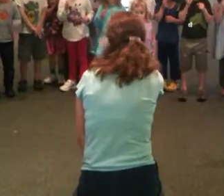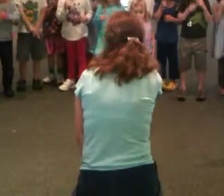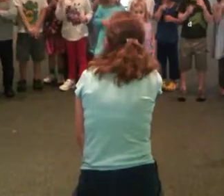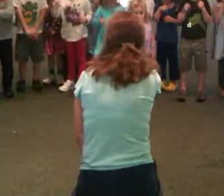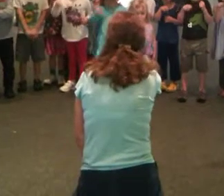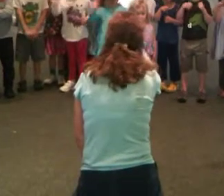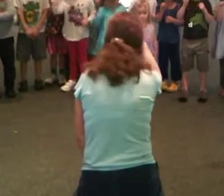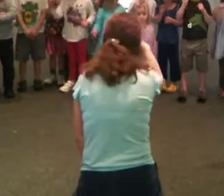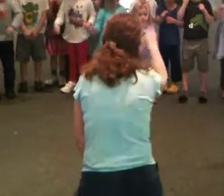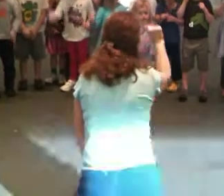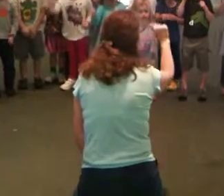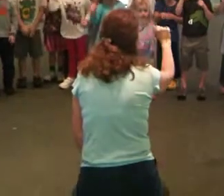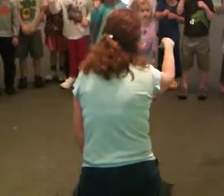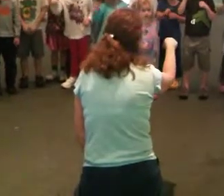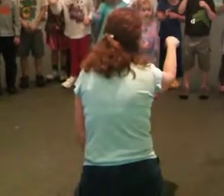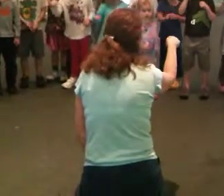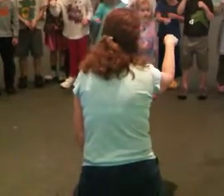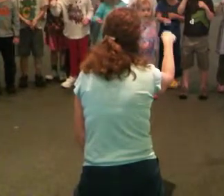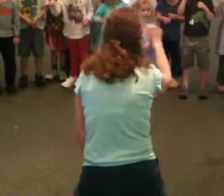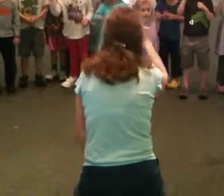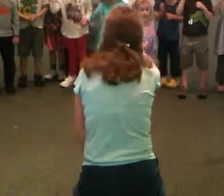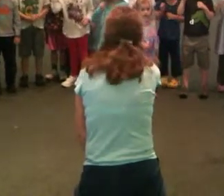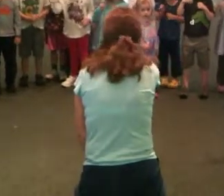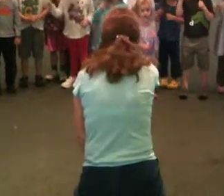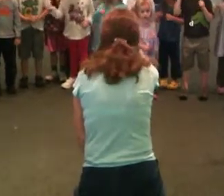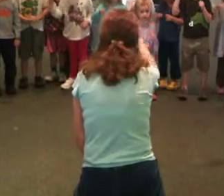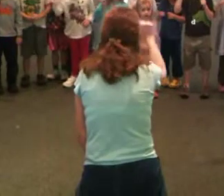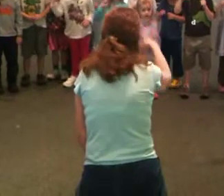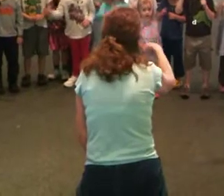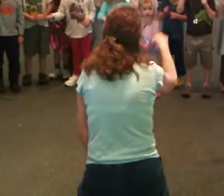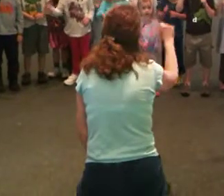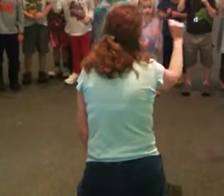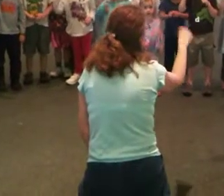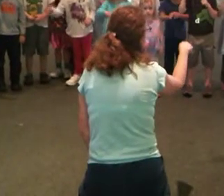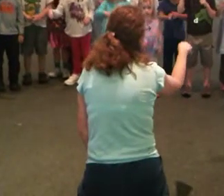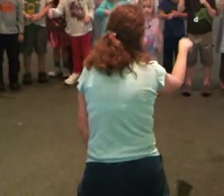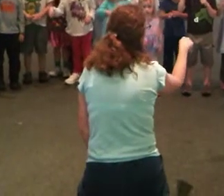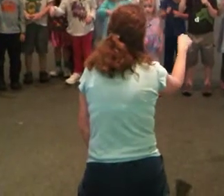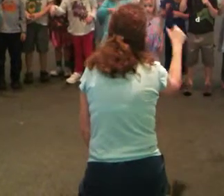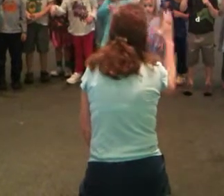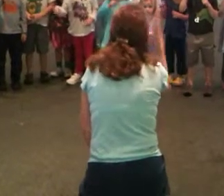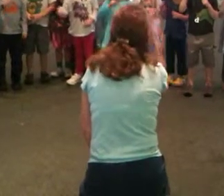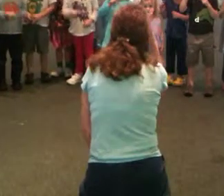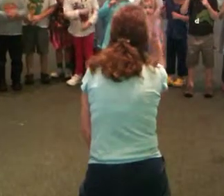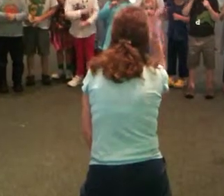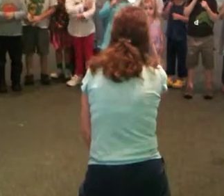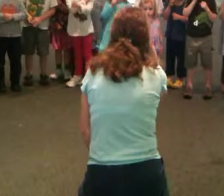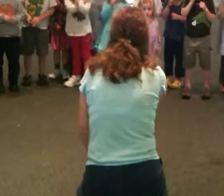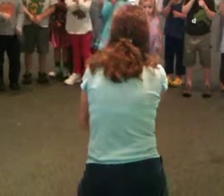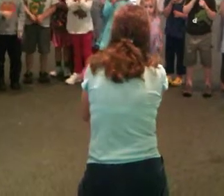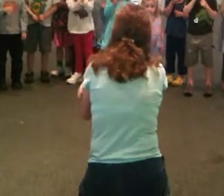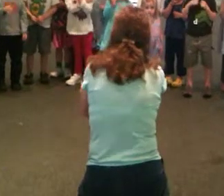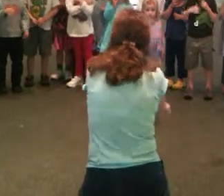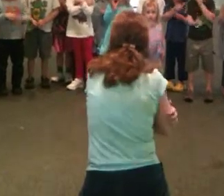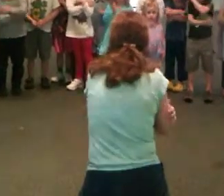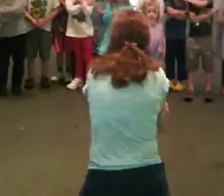Yes, I do. Yes, I do. My daughter is